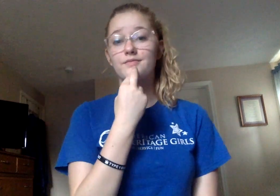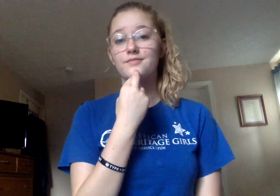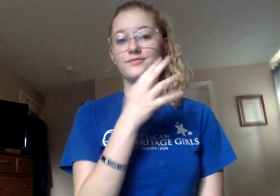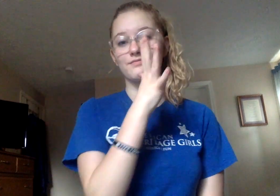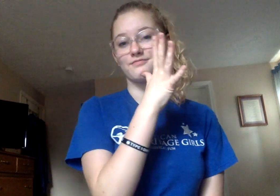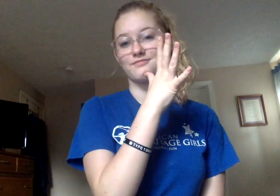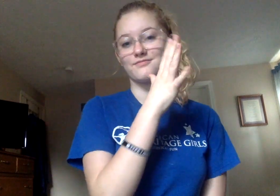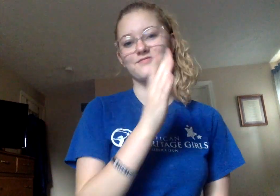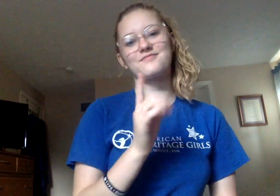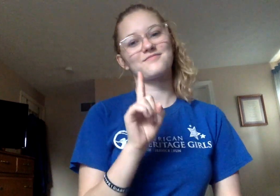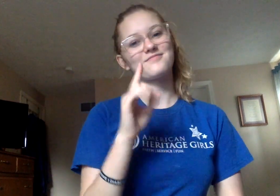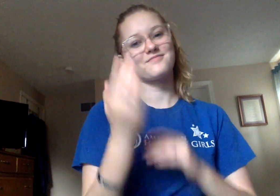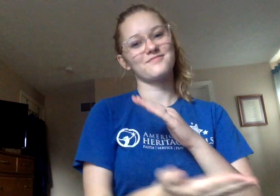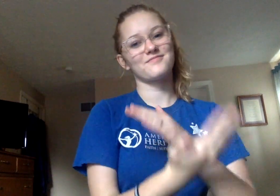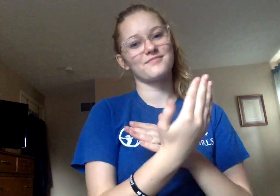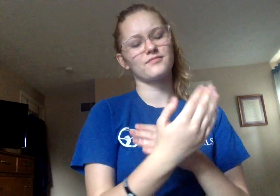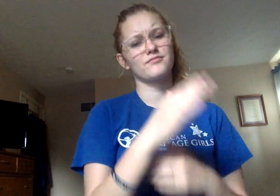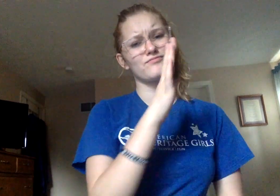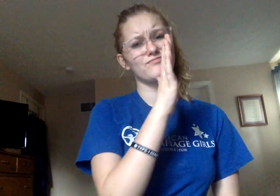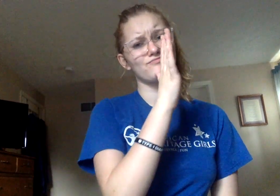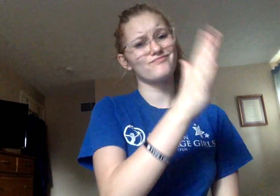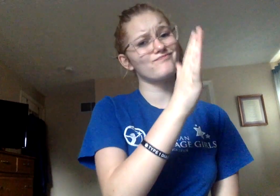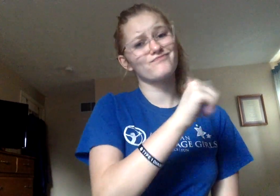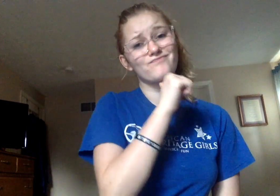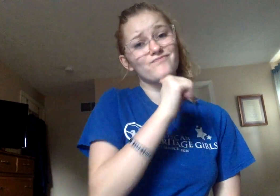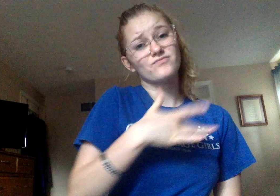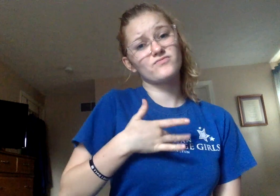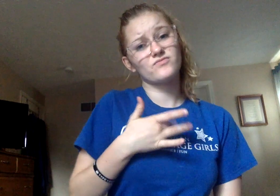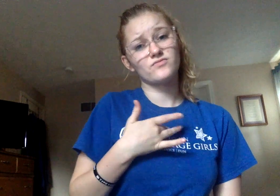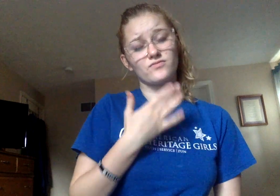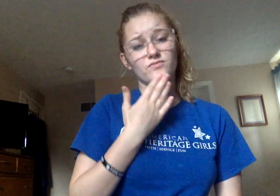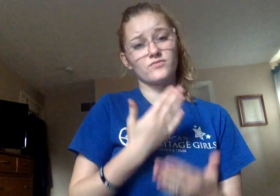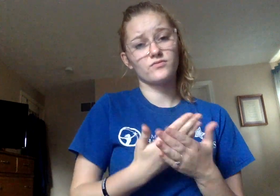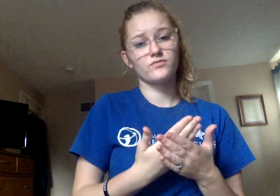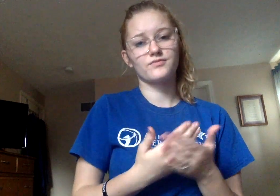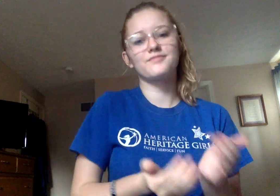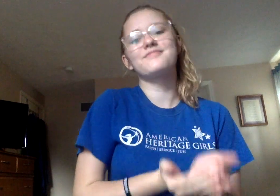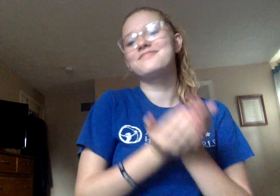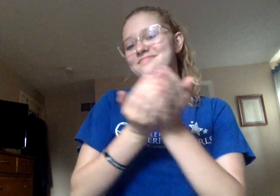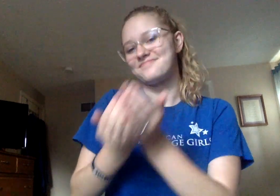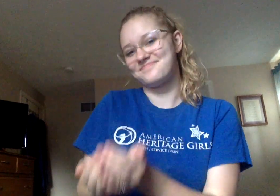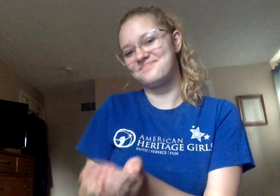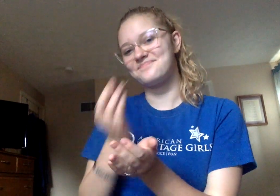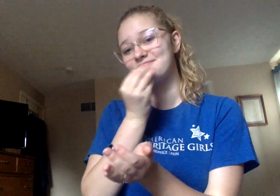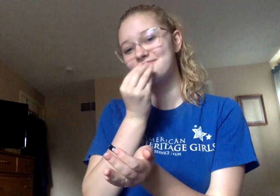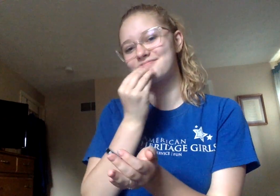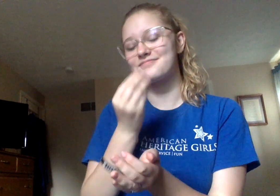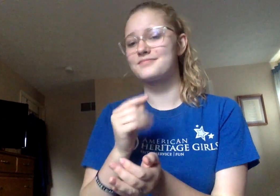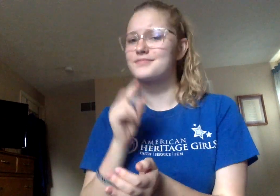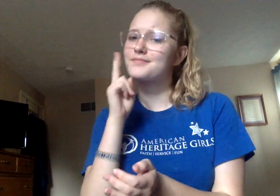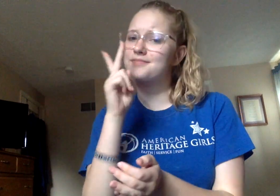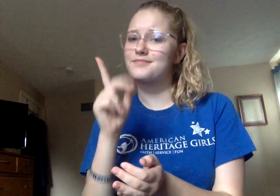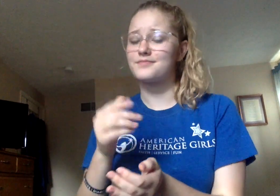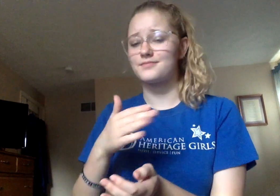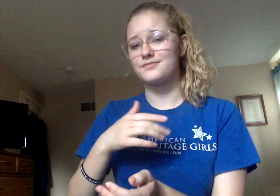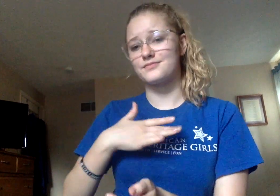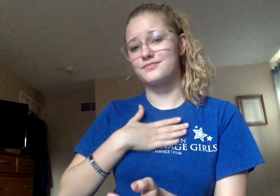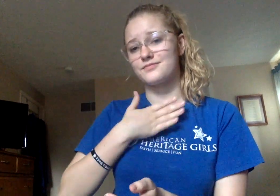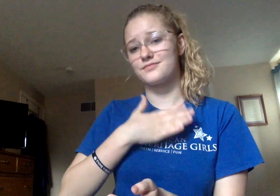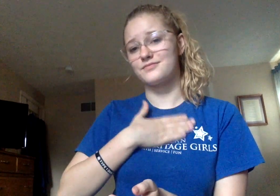one morning, "Granny's not feeling well. Take her this basket of food and see if you can cheer her up." Little Red Riding